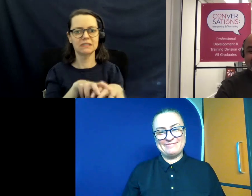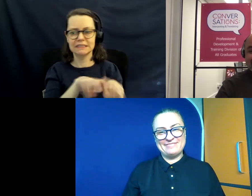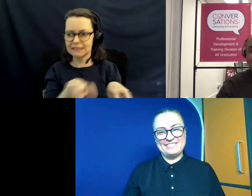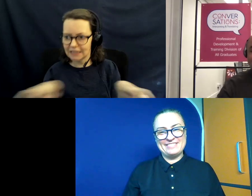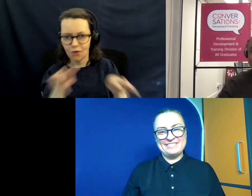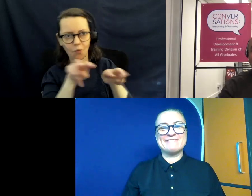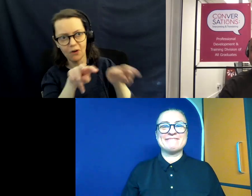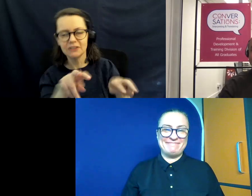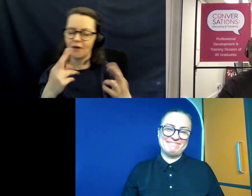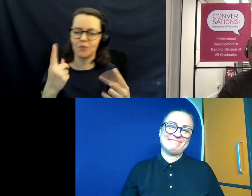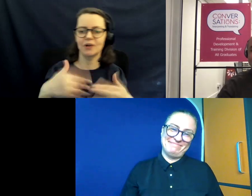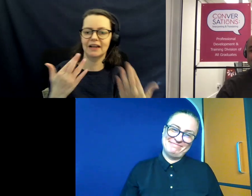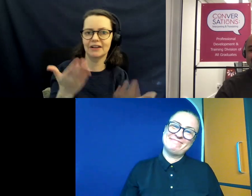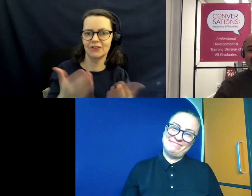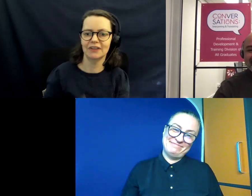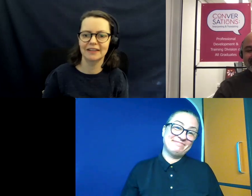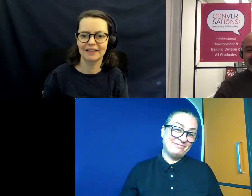live.